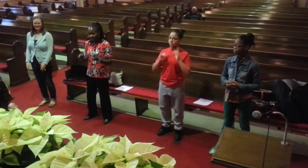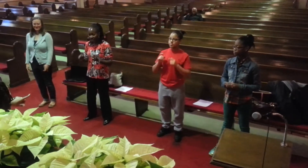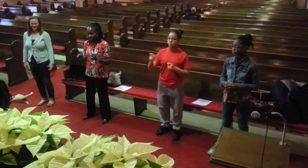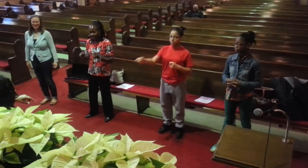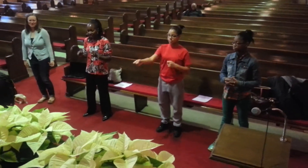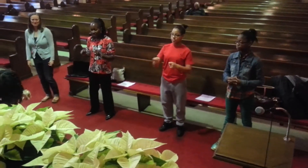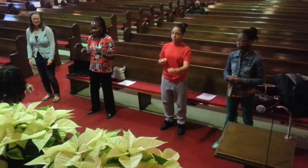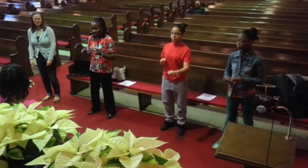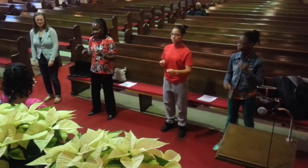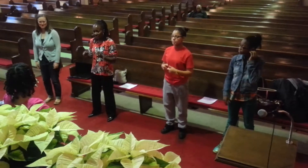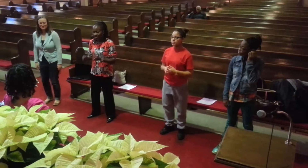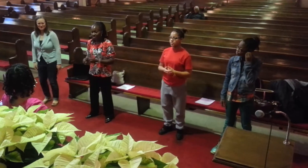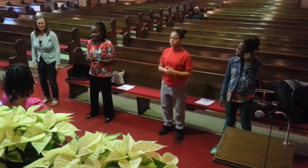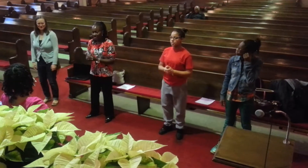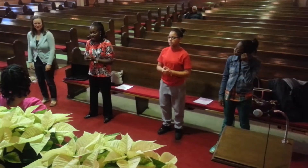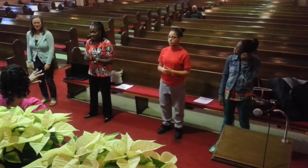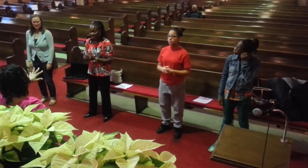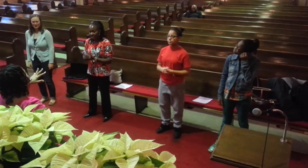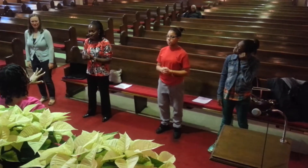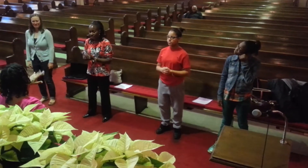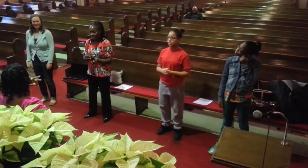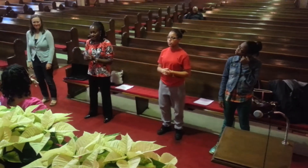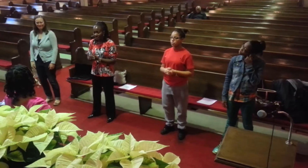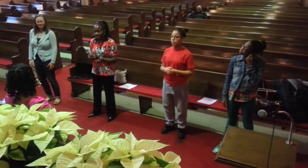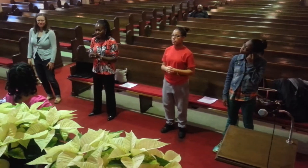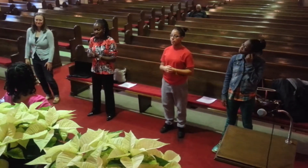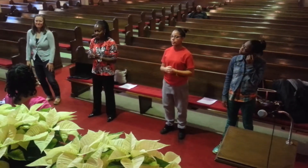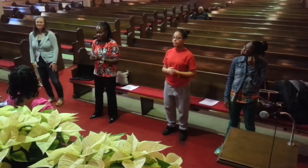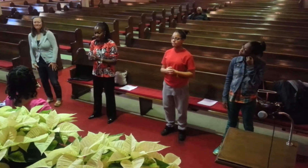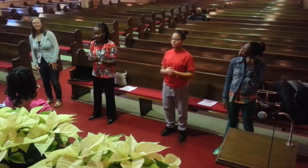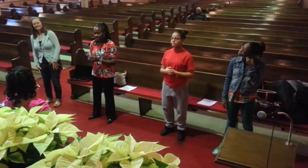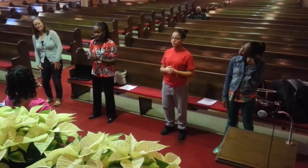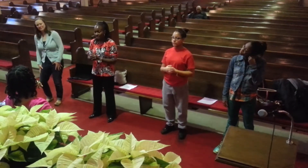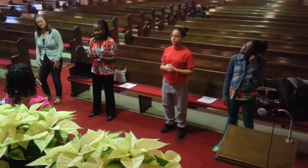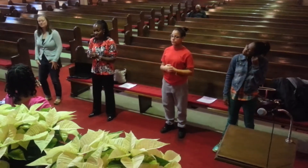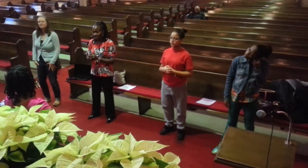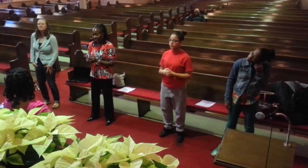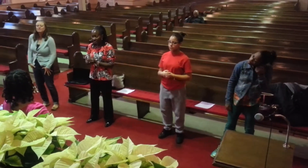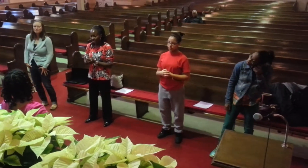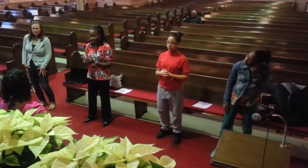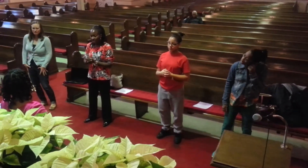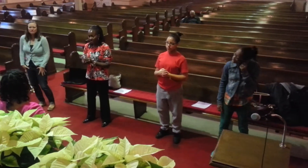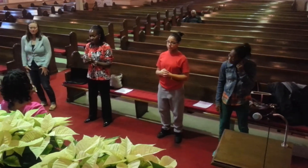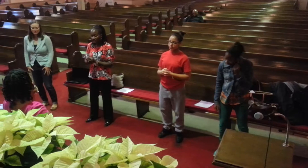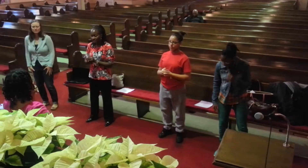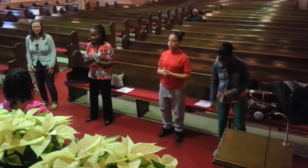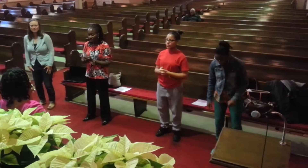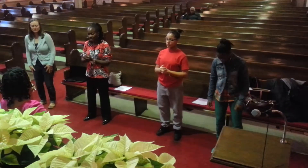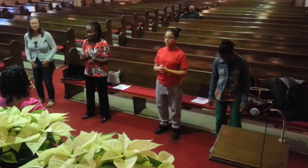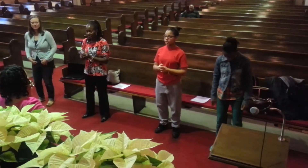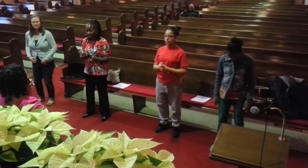stop, you freeze, okay? And then use your peripheral to see where you are. You all should be in the same place at some point, okay?